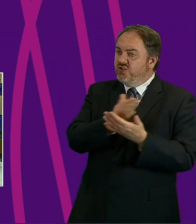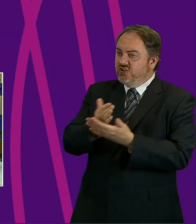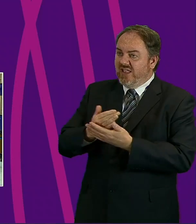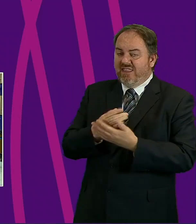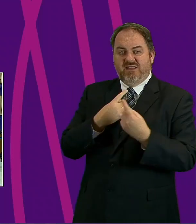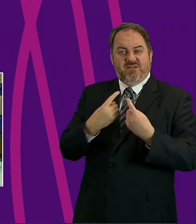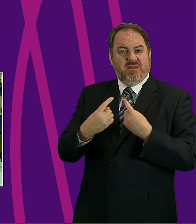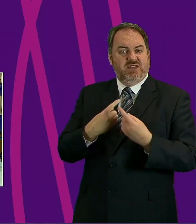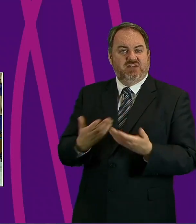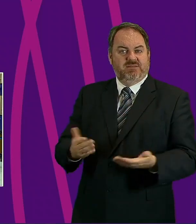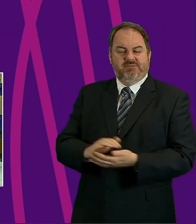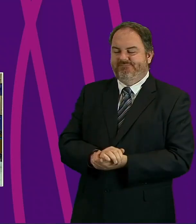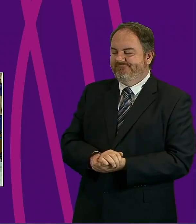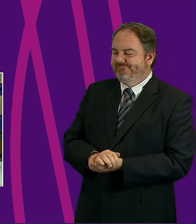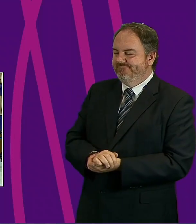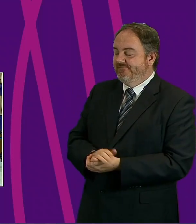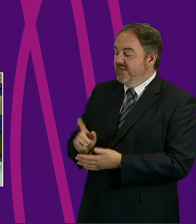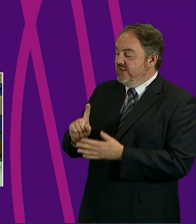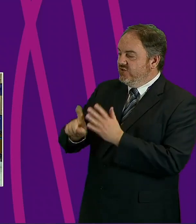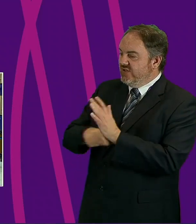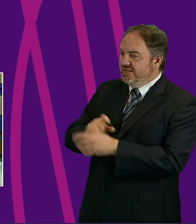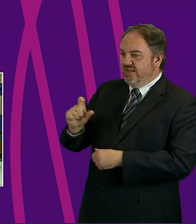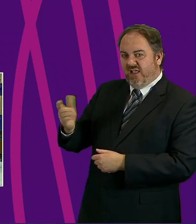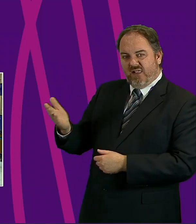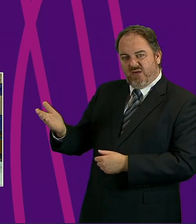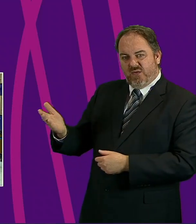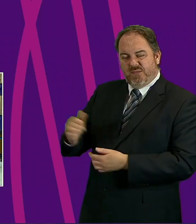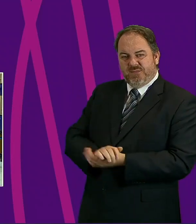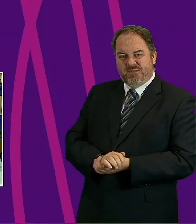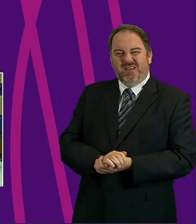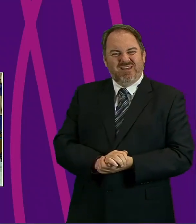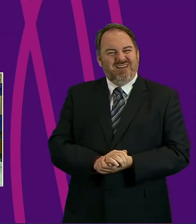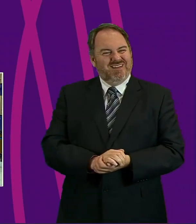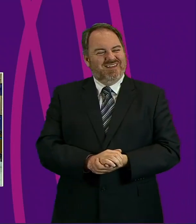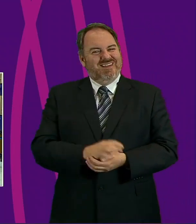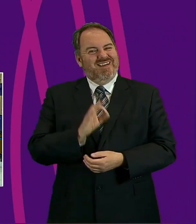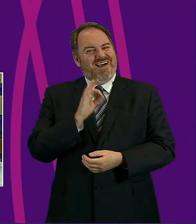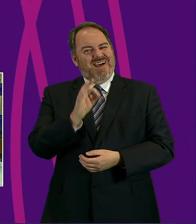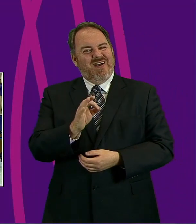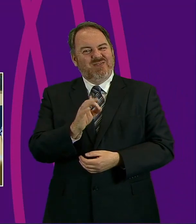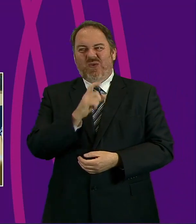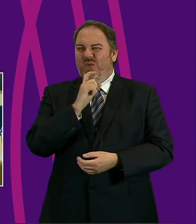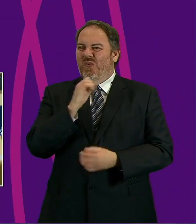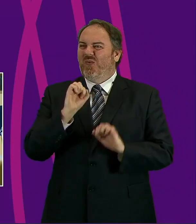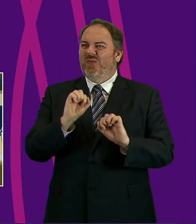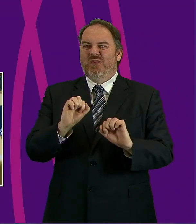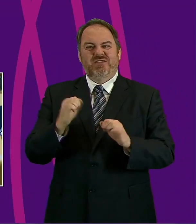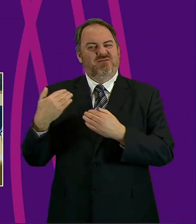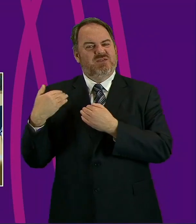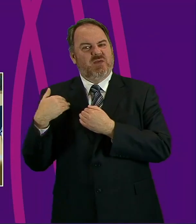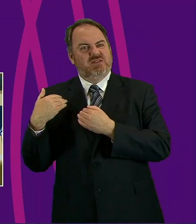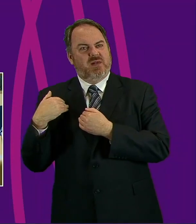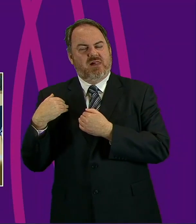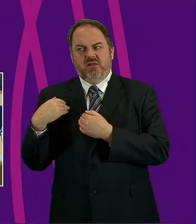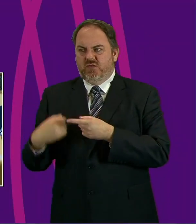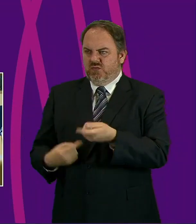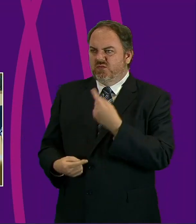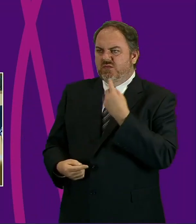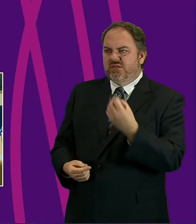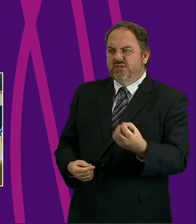Carlo. Presiding officer, last week when I asked the First Minister where responsibility lay, she said explicitly